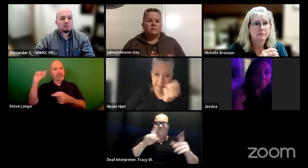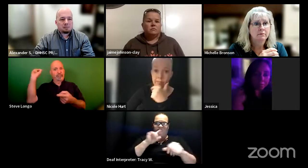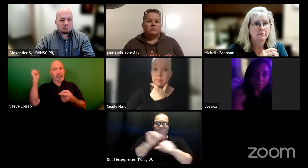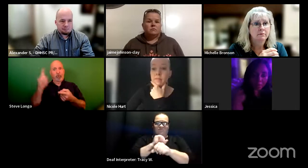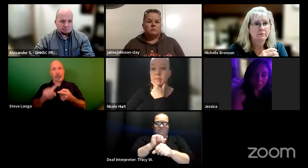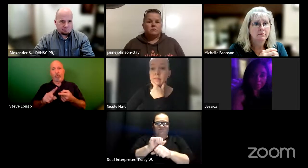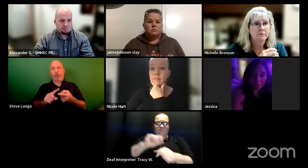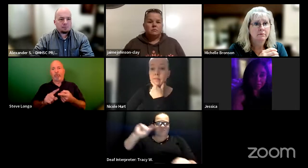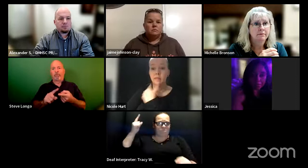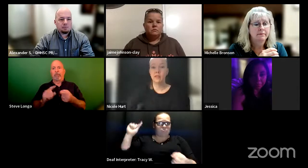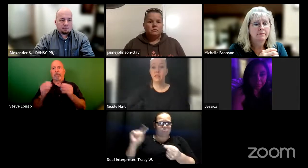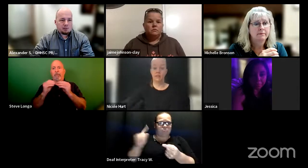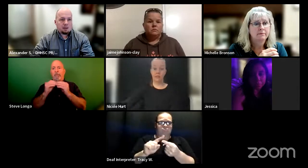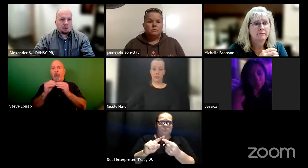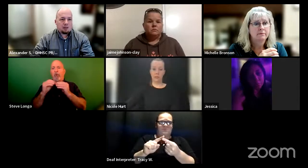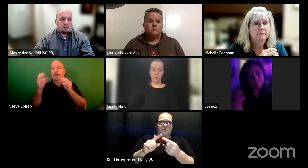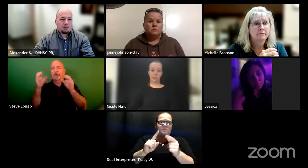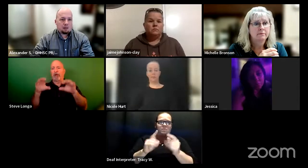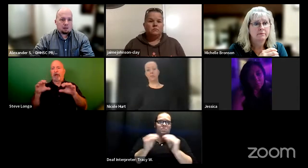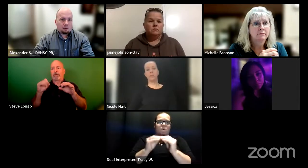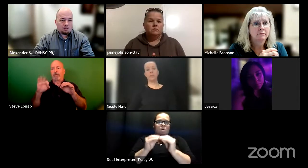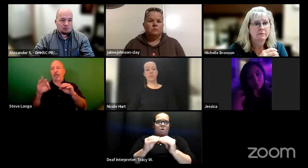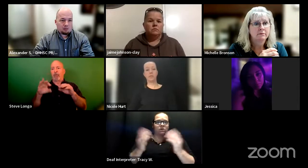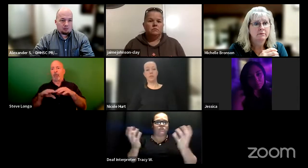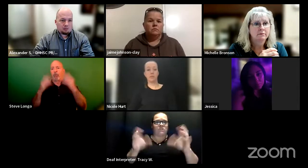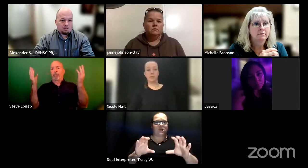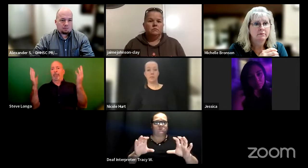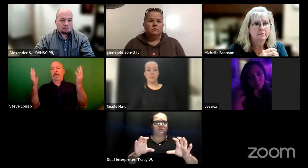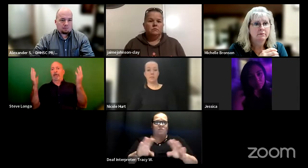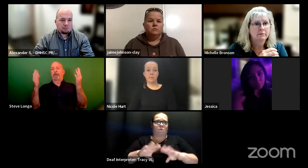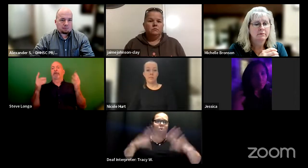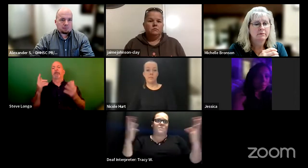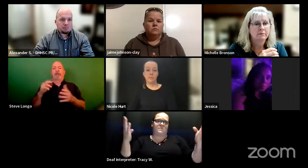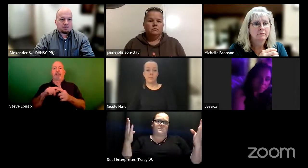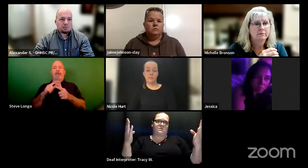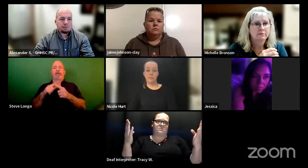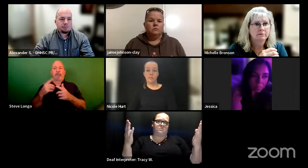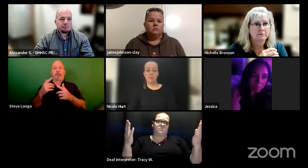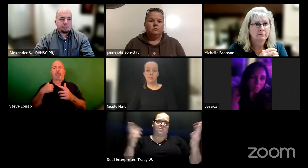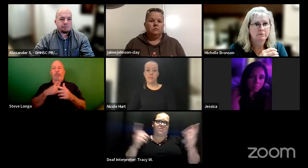COVID and the pervasiveness of it.